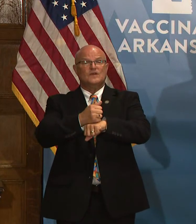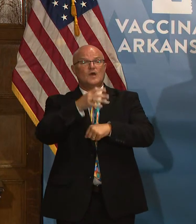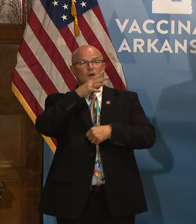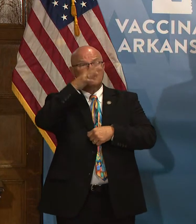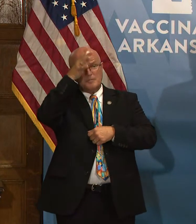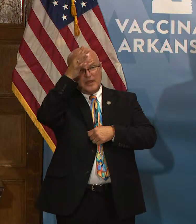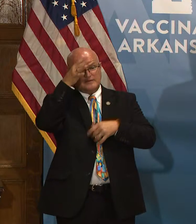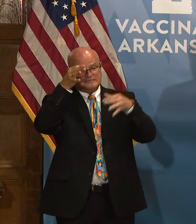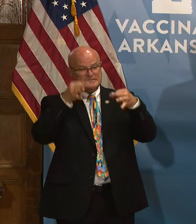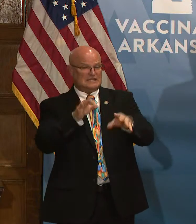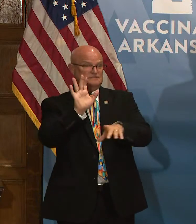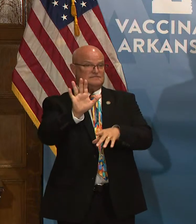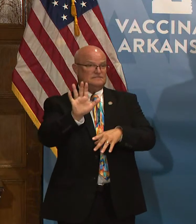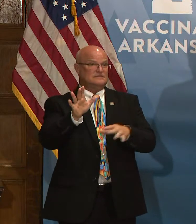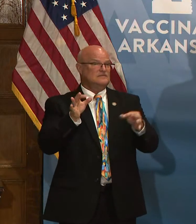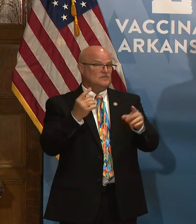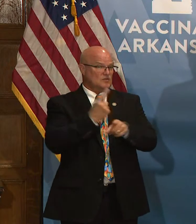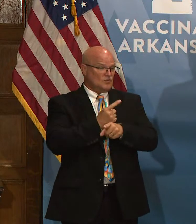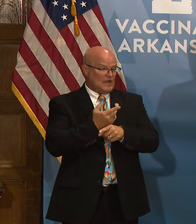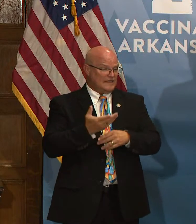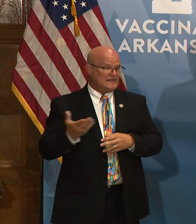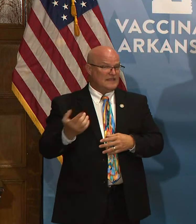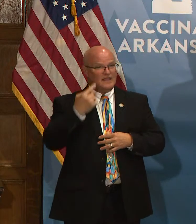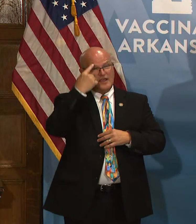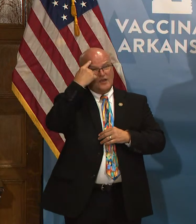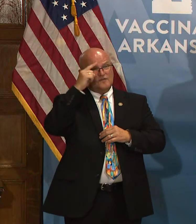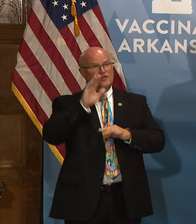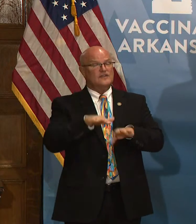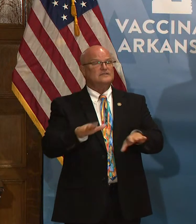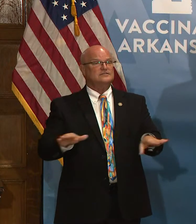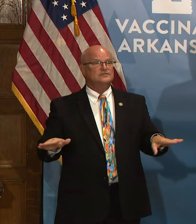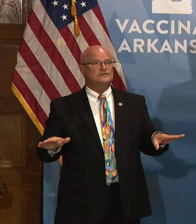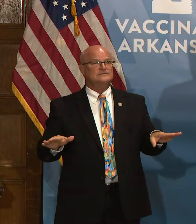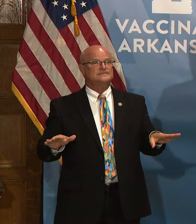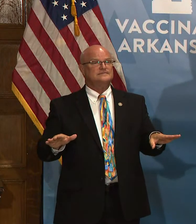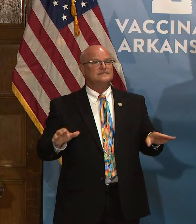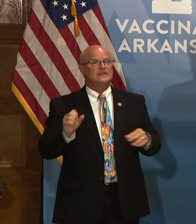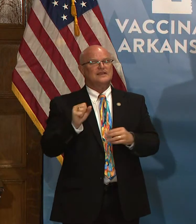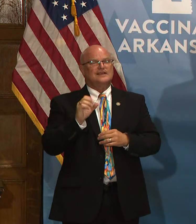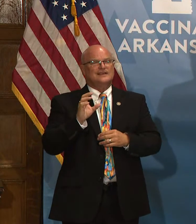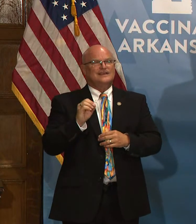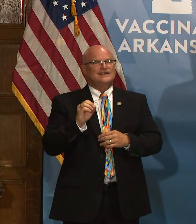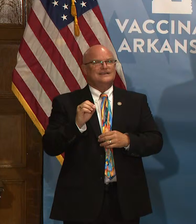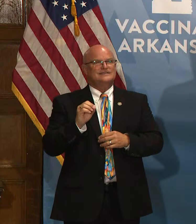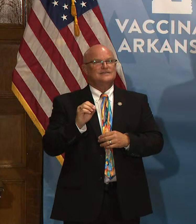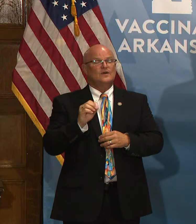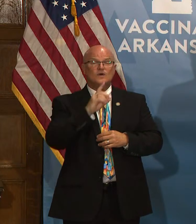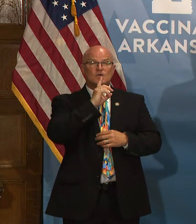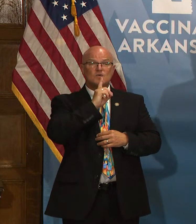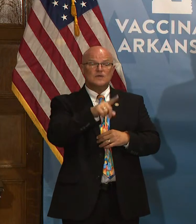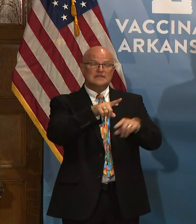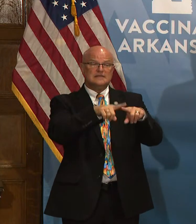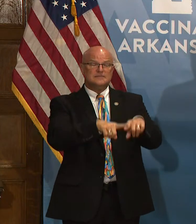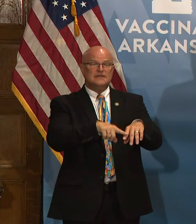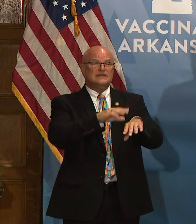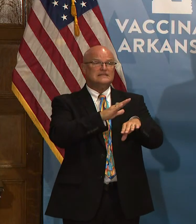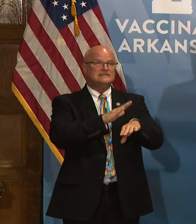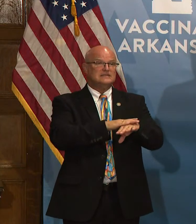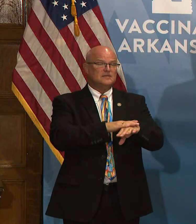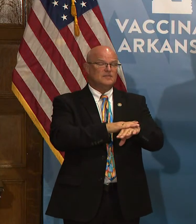parents who make the decision that that is the right thing for their children. And so it really depends